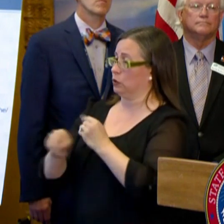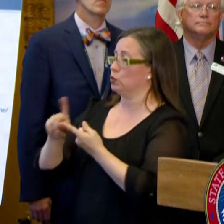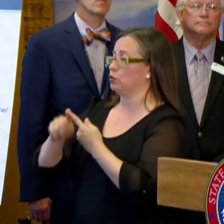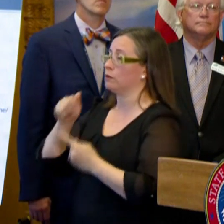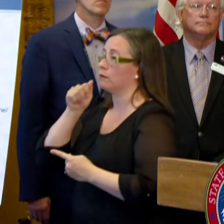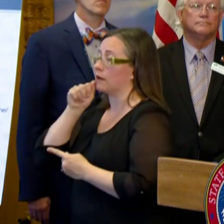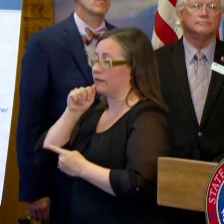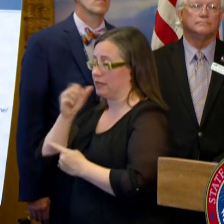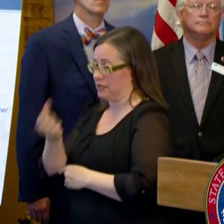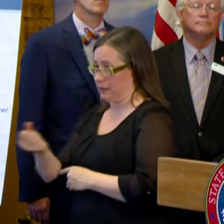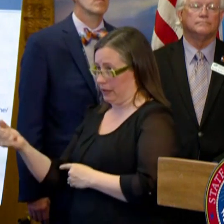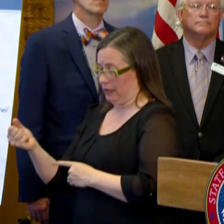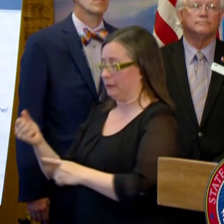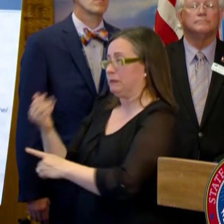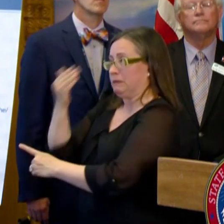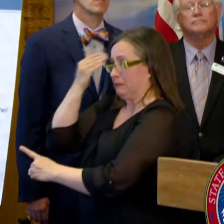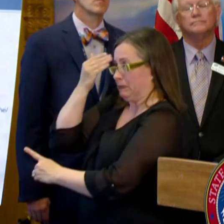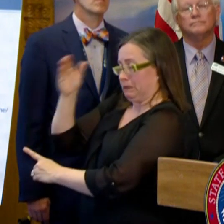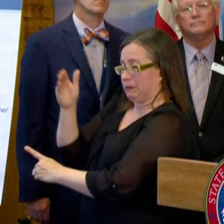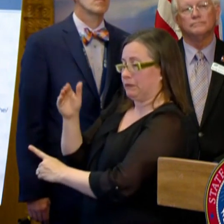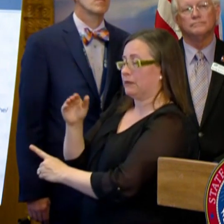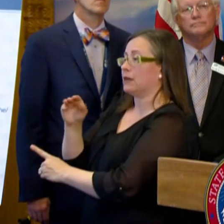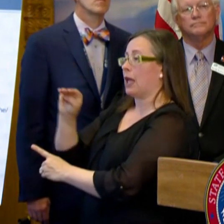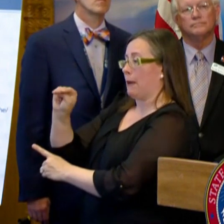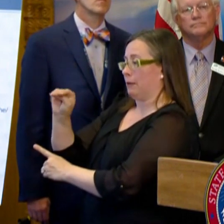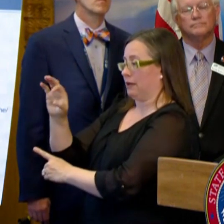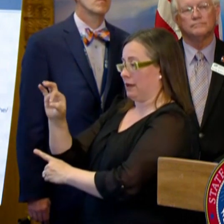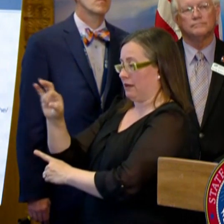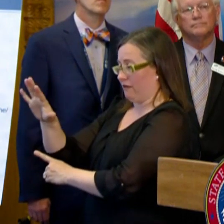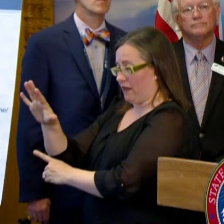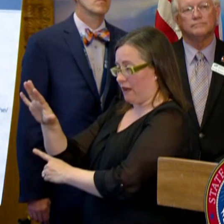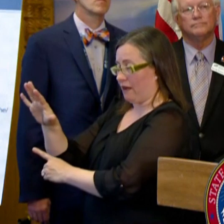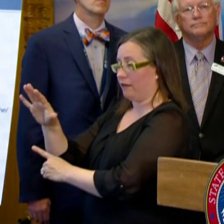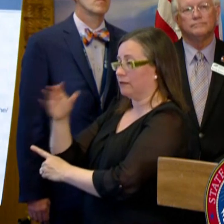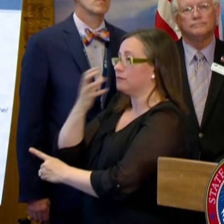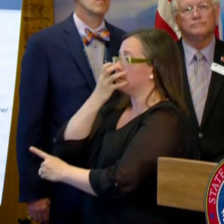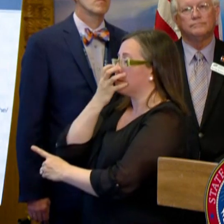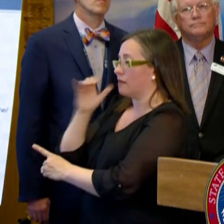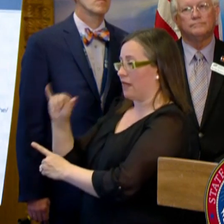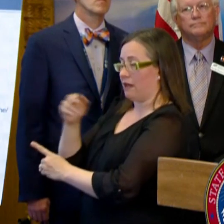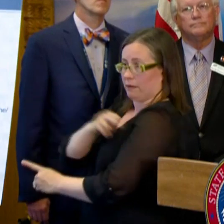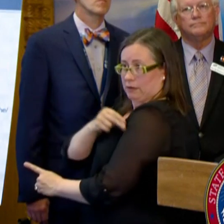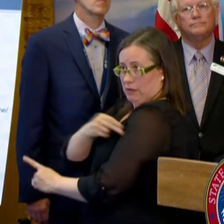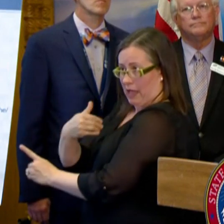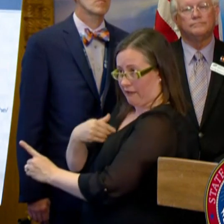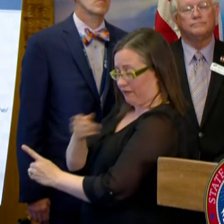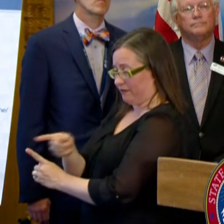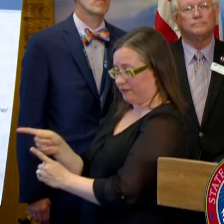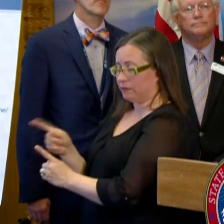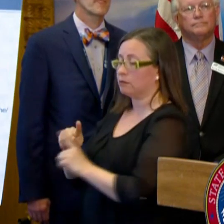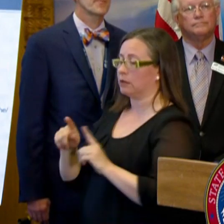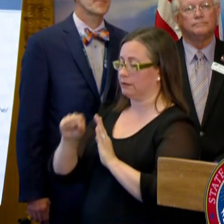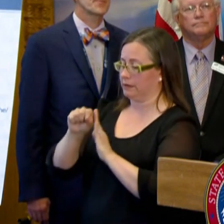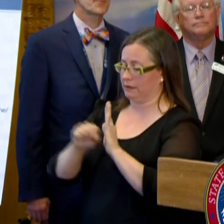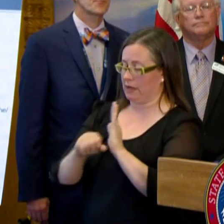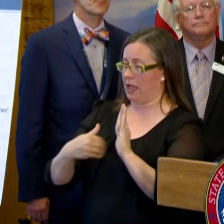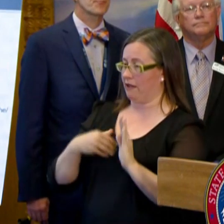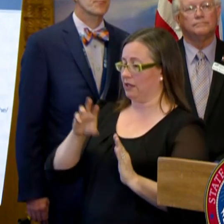don't necessarily have all the numbers of N95 masks that our hospitals would have, but the state itself is in possession